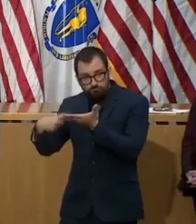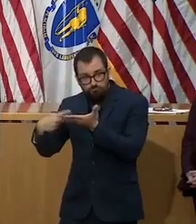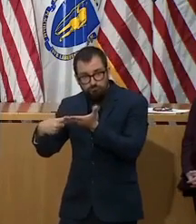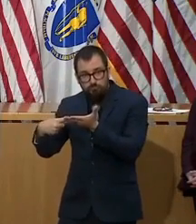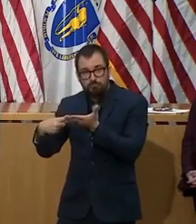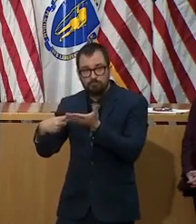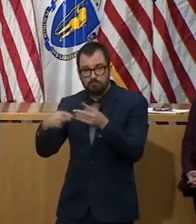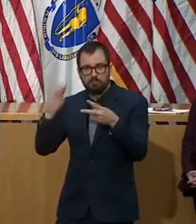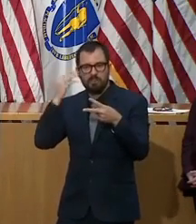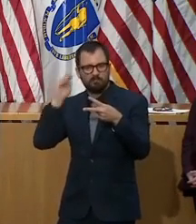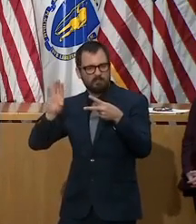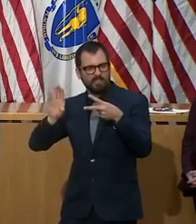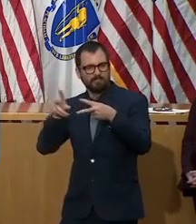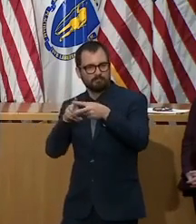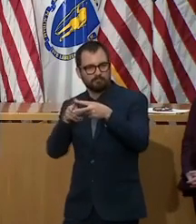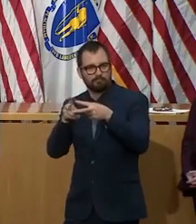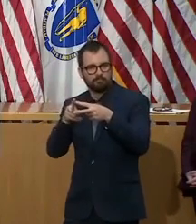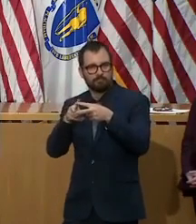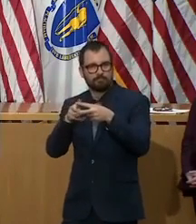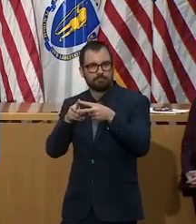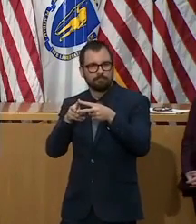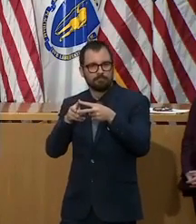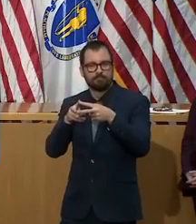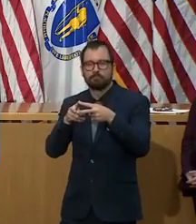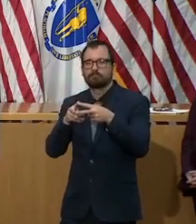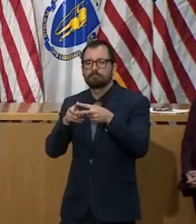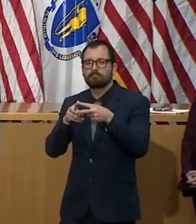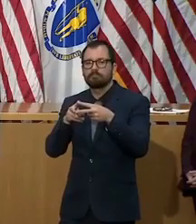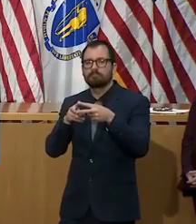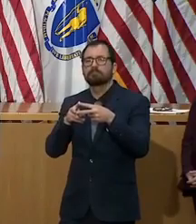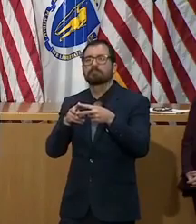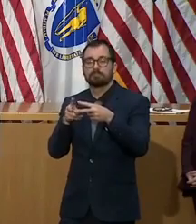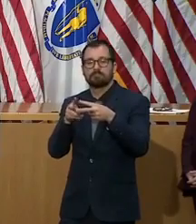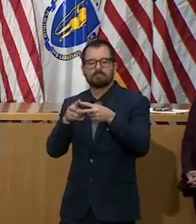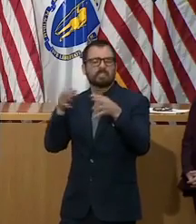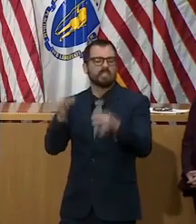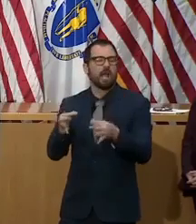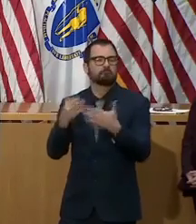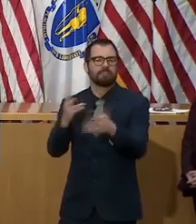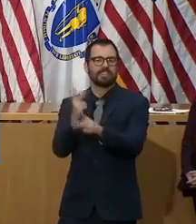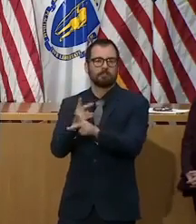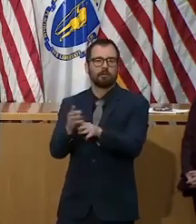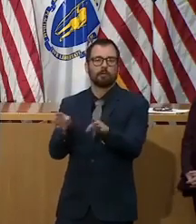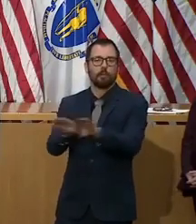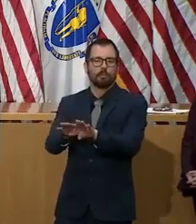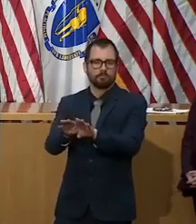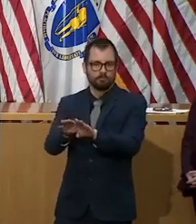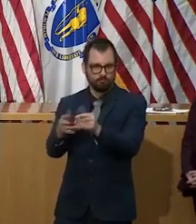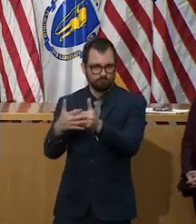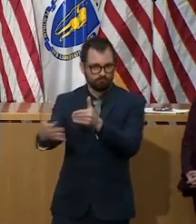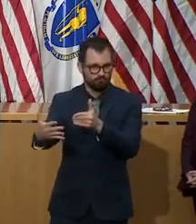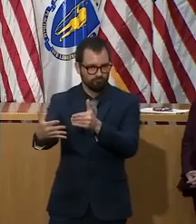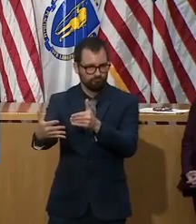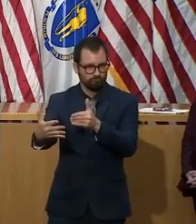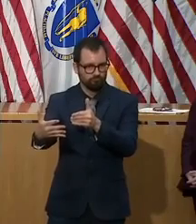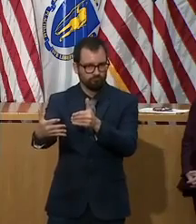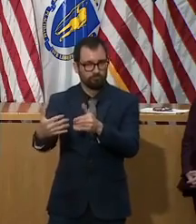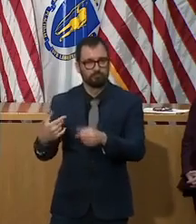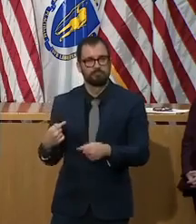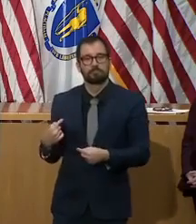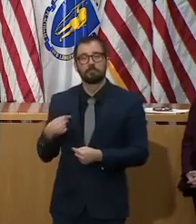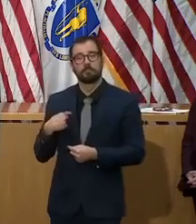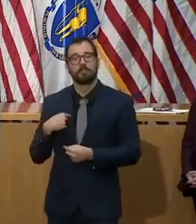the May 18th date has a lot more to do with the running room we felt we needed, first of all, to get this work done, but secondly, to